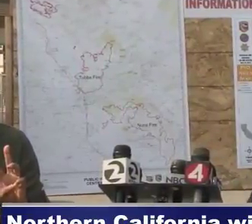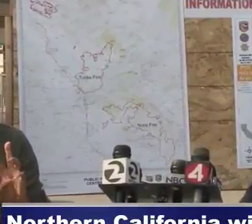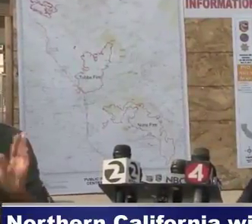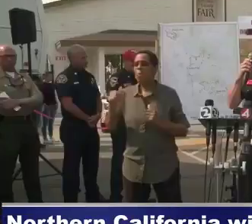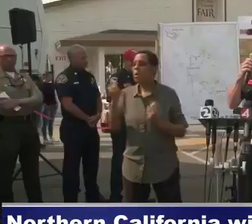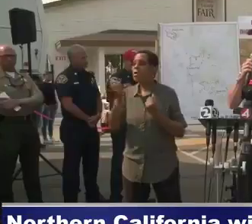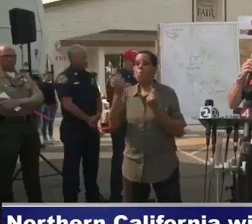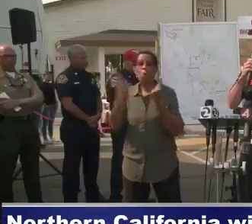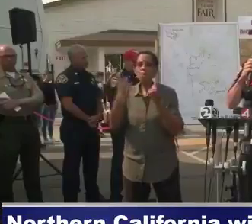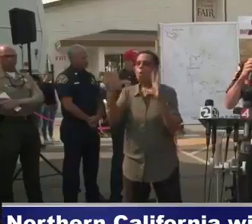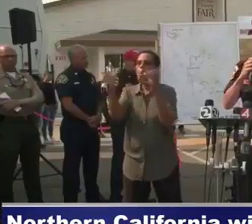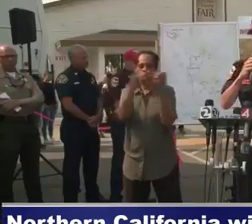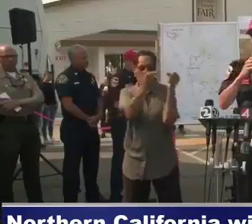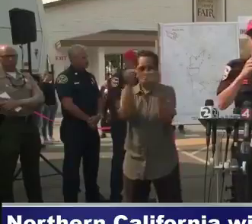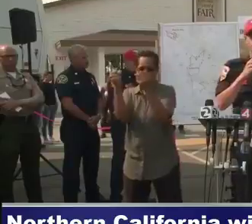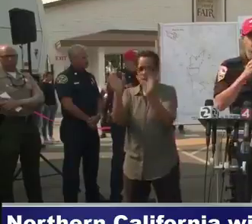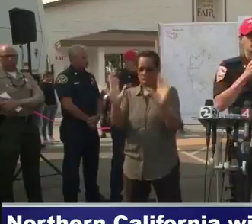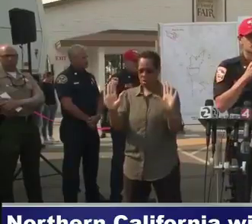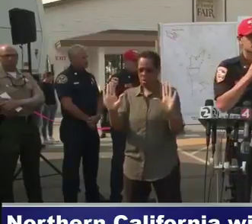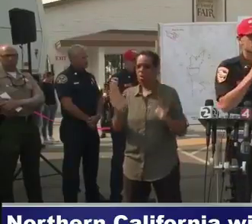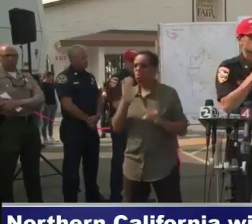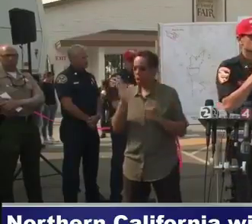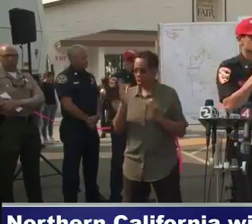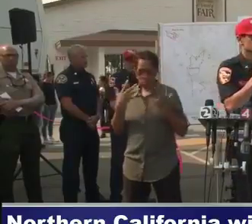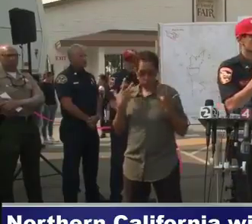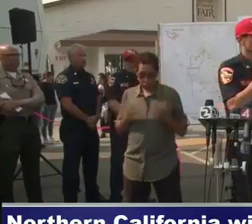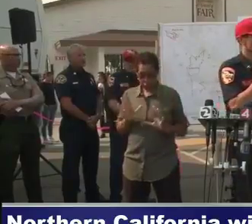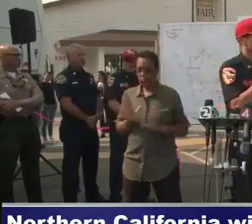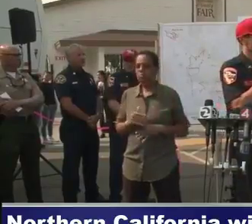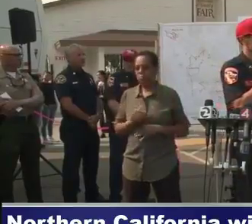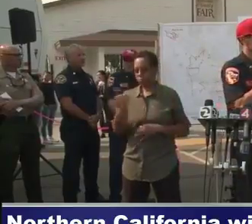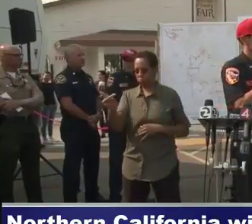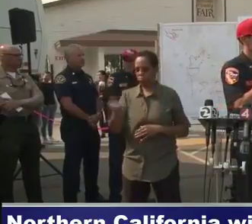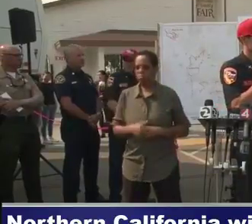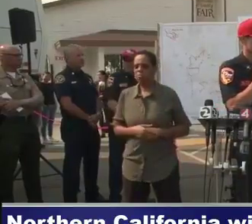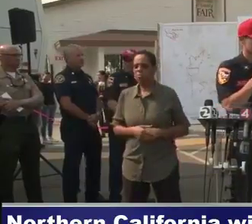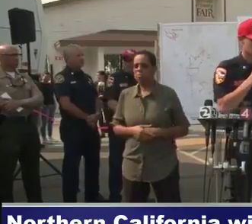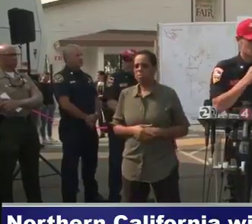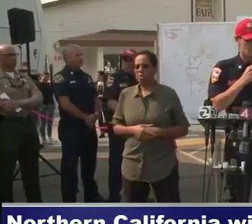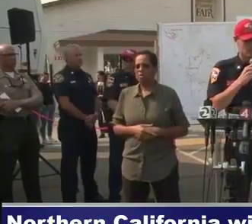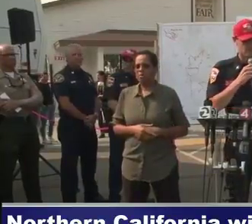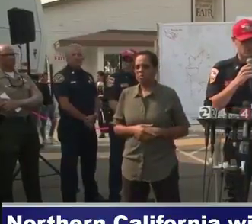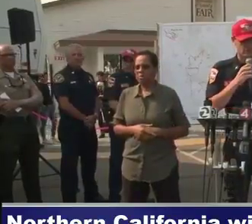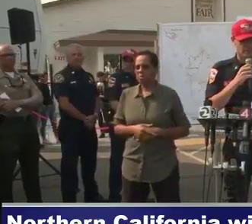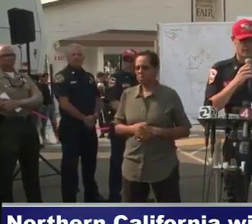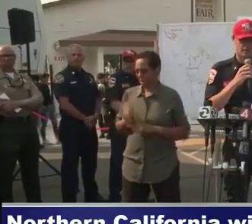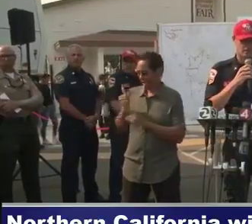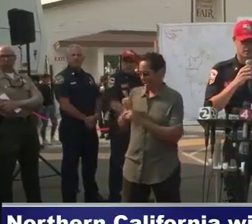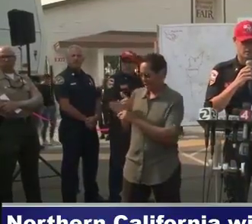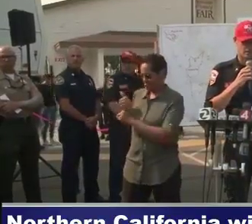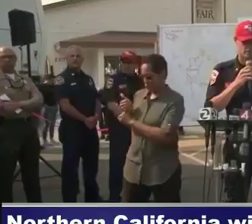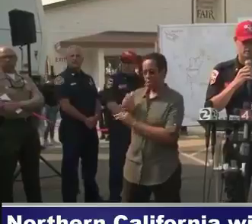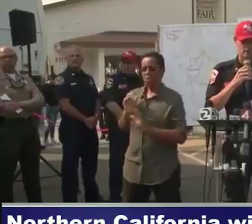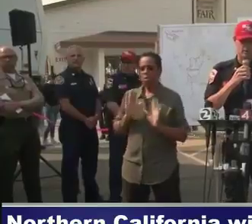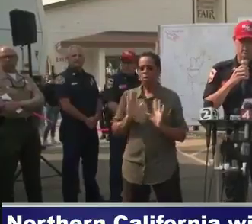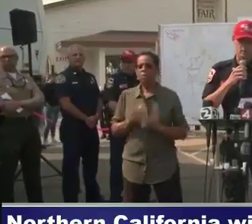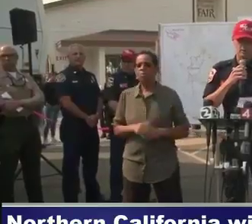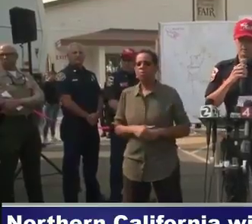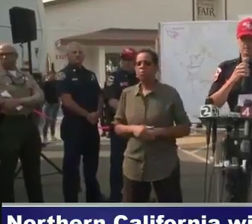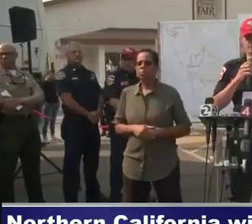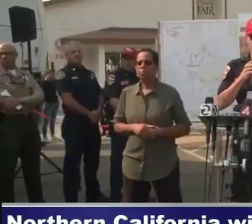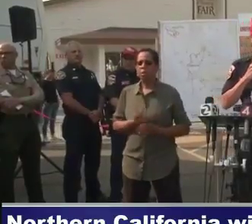I just got off where you can ask some specific questions of each representative. So with that, I'd like to introduce the Central